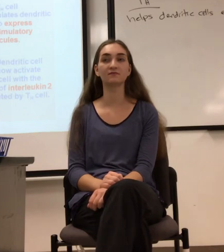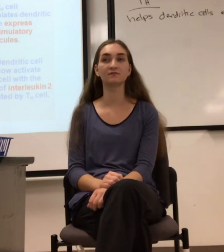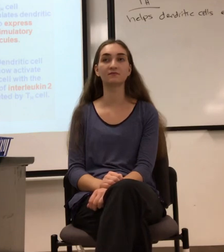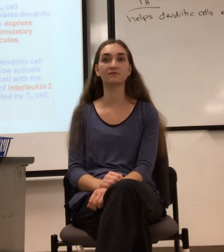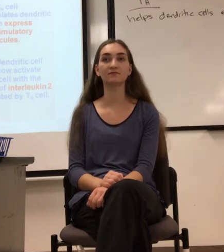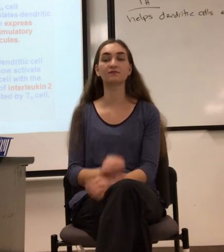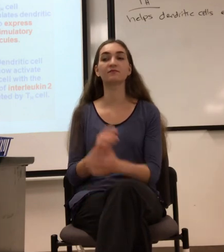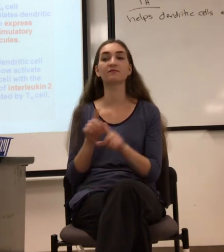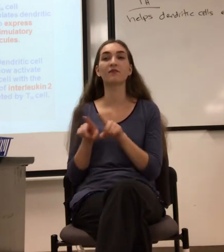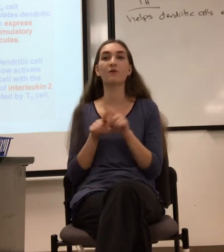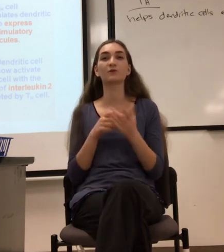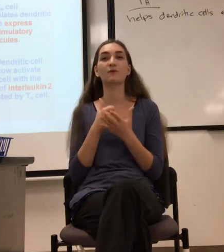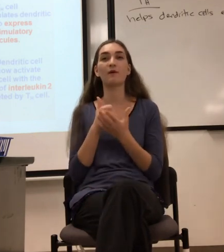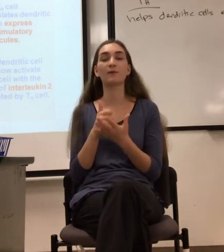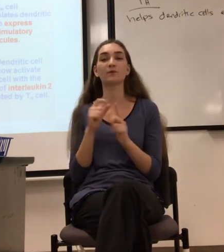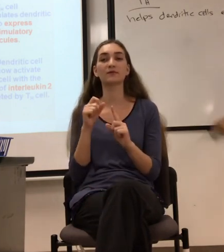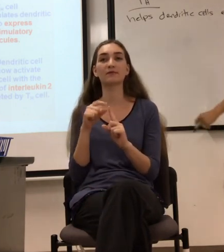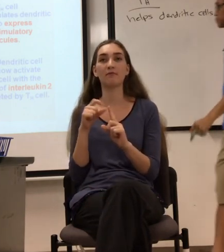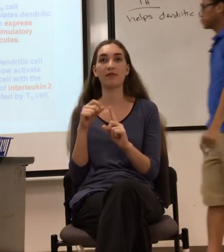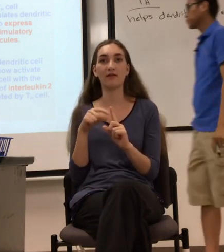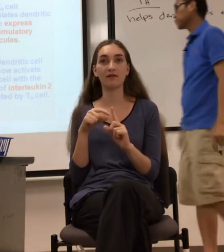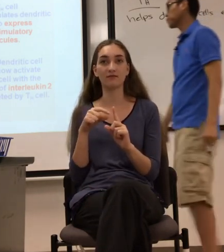It's also helping to stimulate